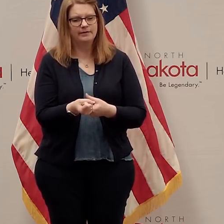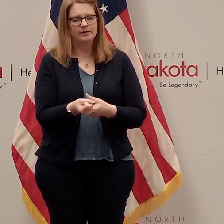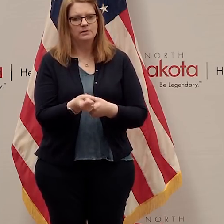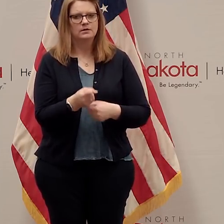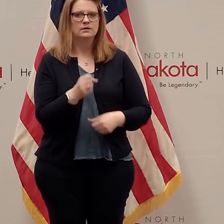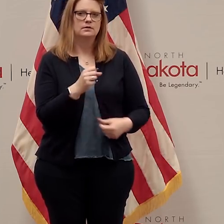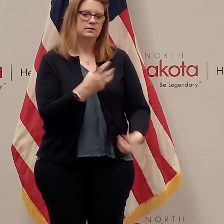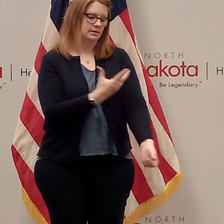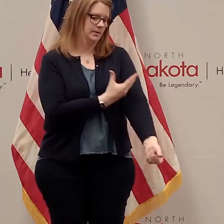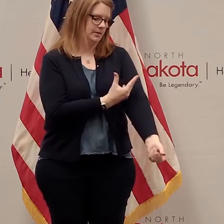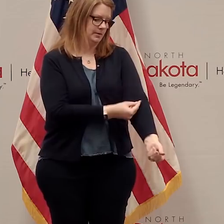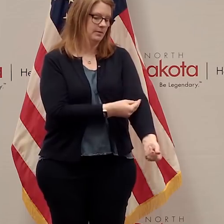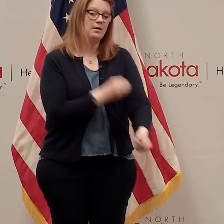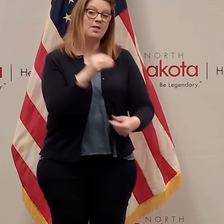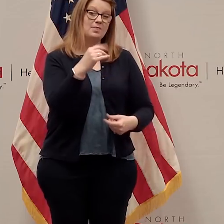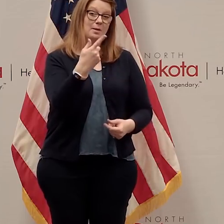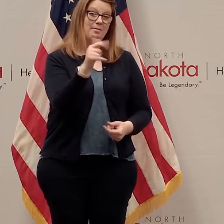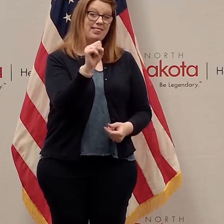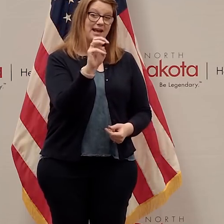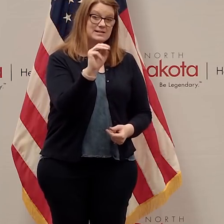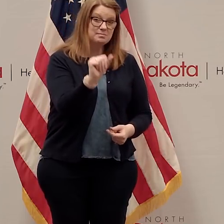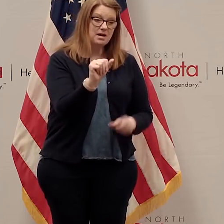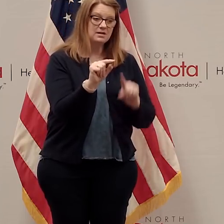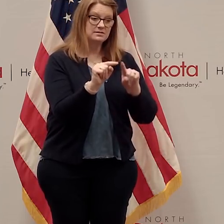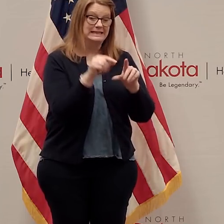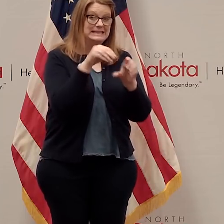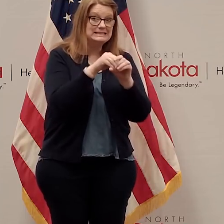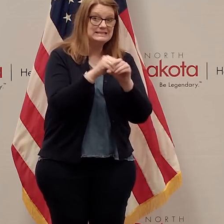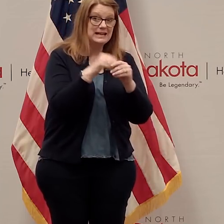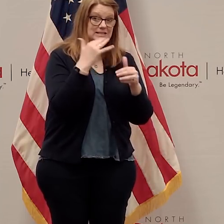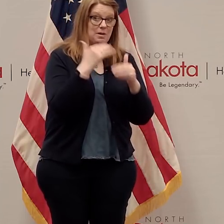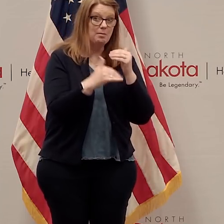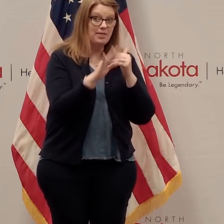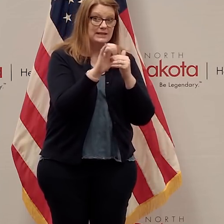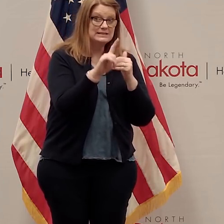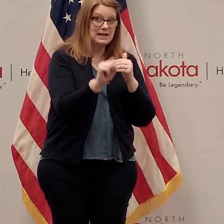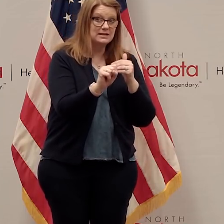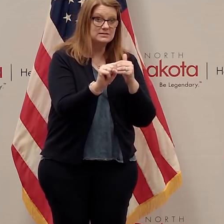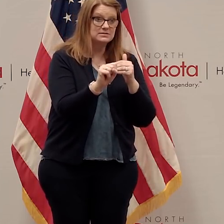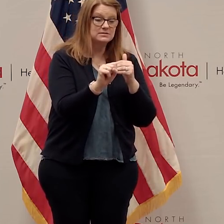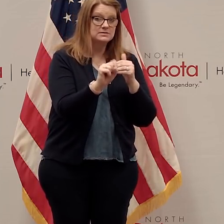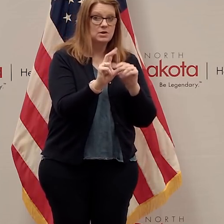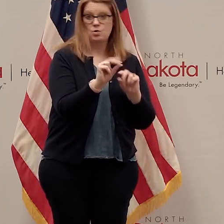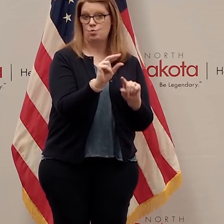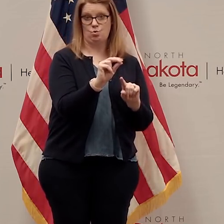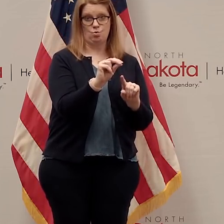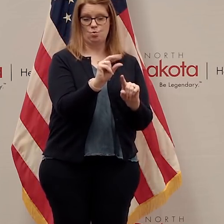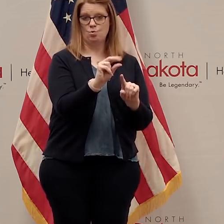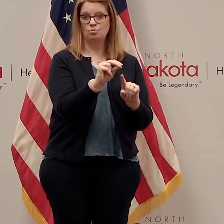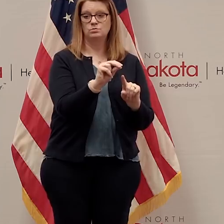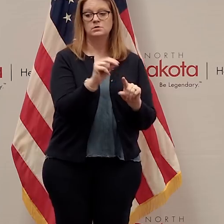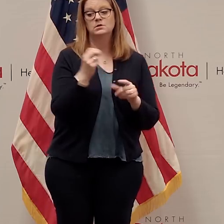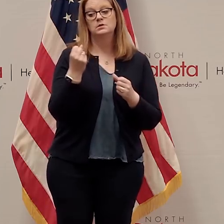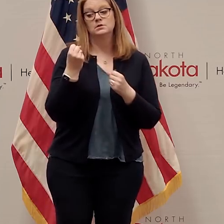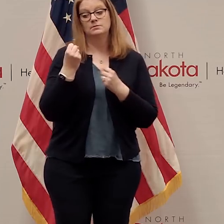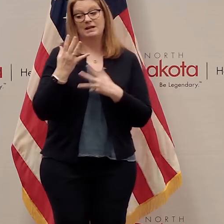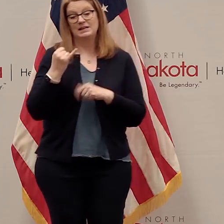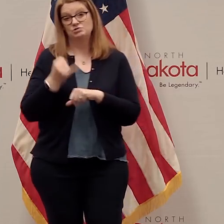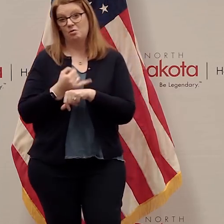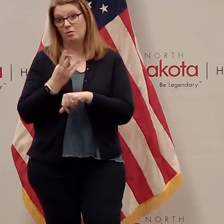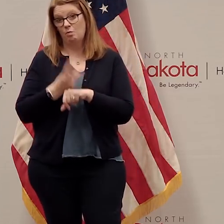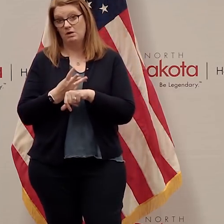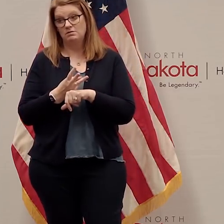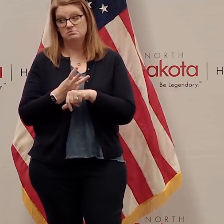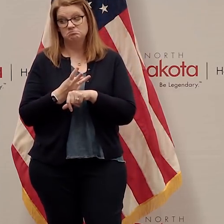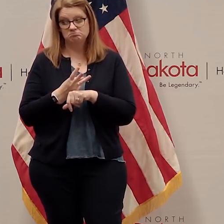Plasma does not have blood cells in it per se, and so for many Jehovah's Witnesses, plasma is